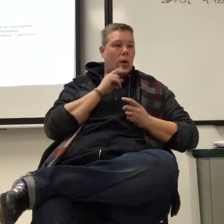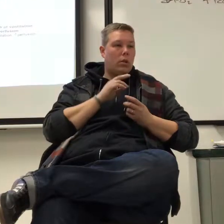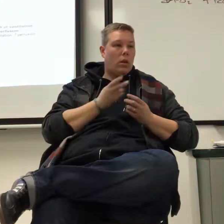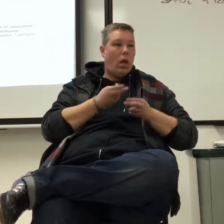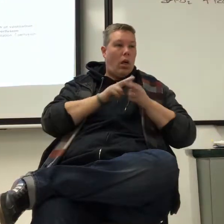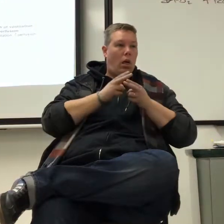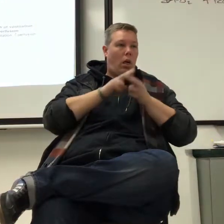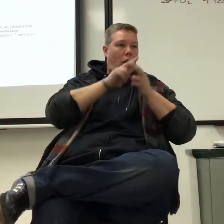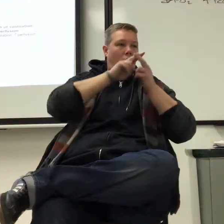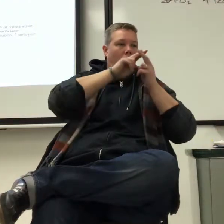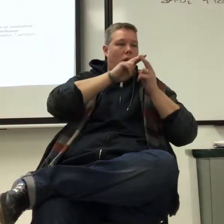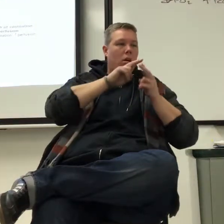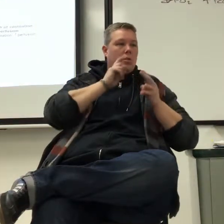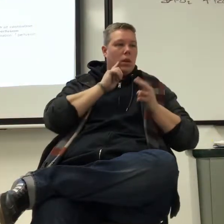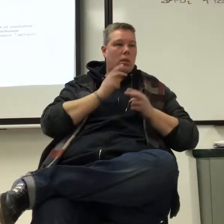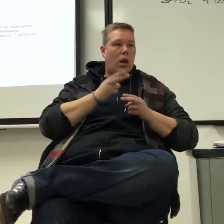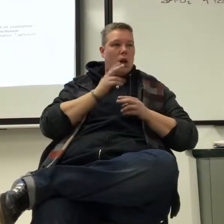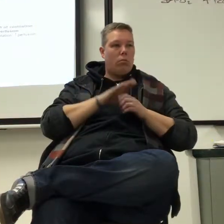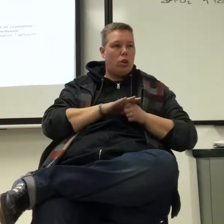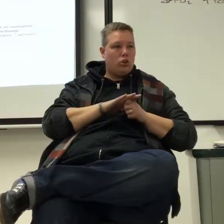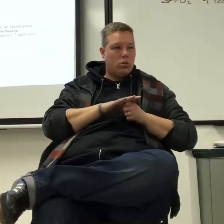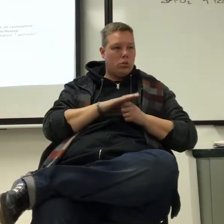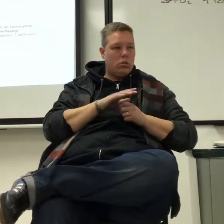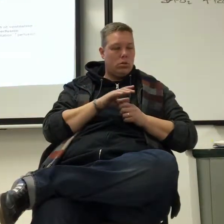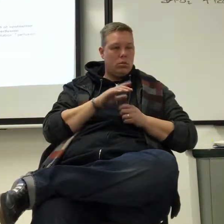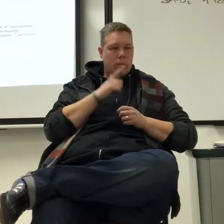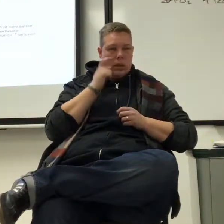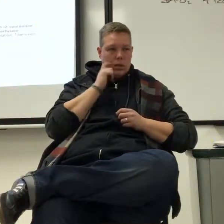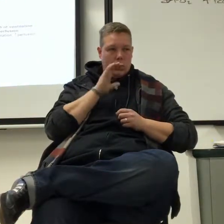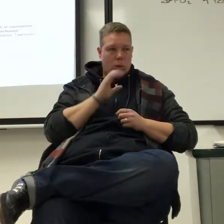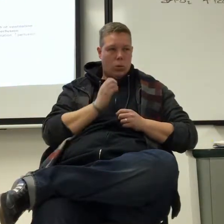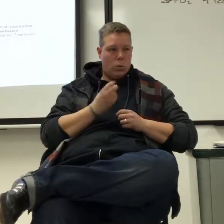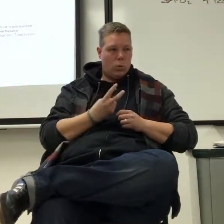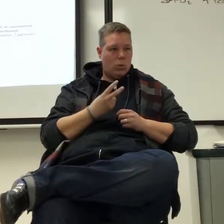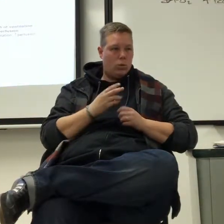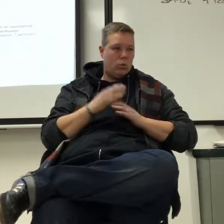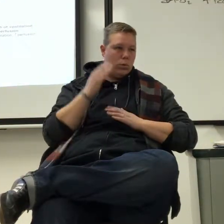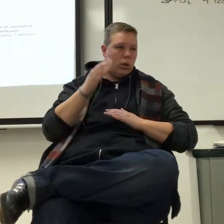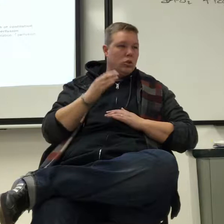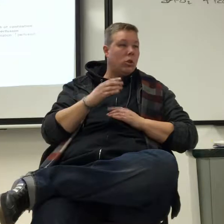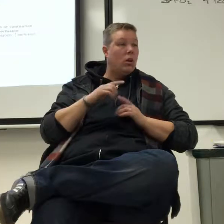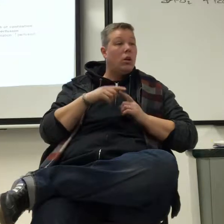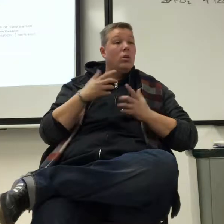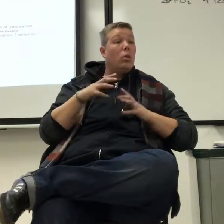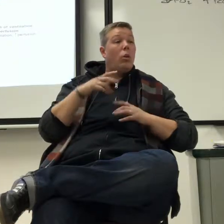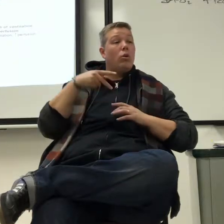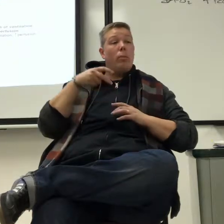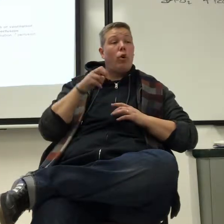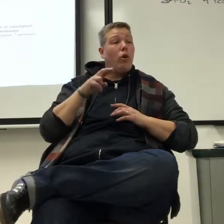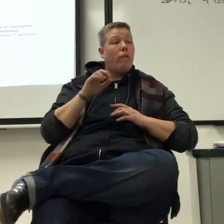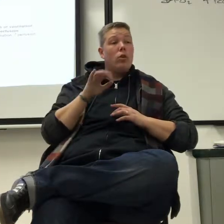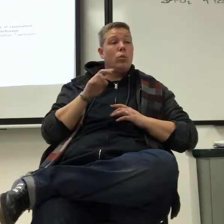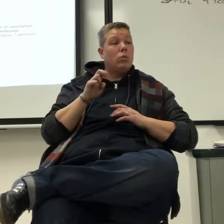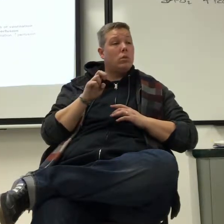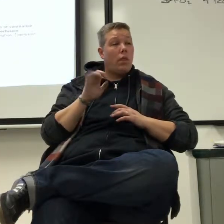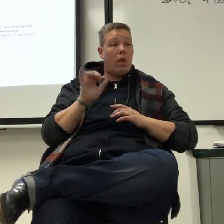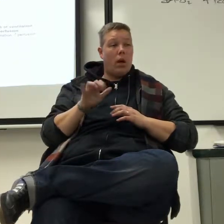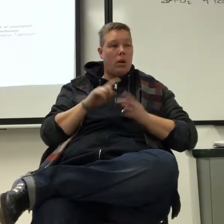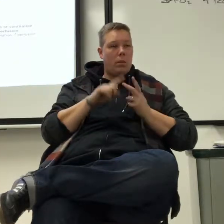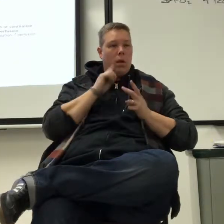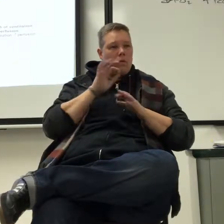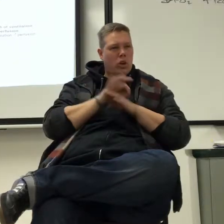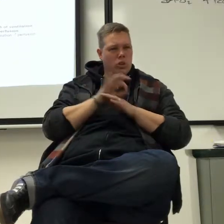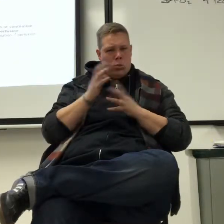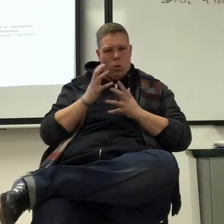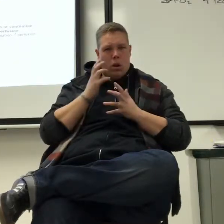High partial pressure due to CO2. Well, you don't want to perfuse that. Remember what the function is. The function is to get